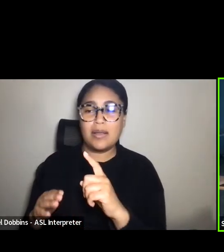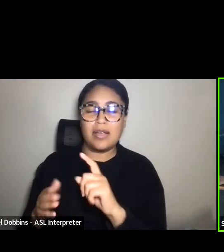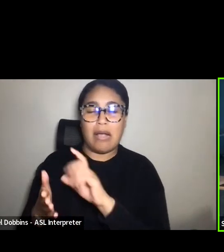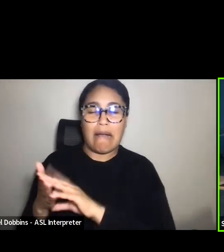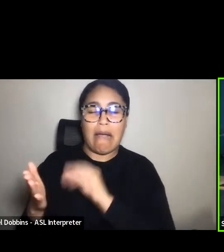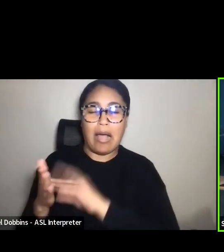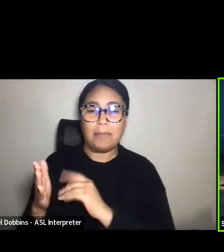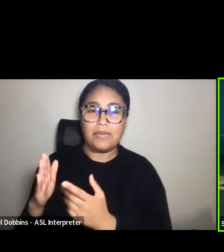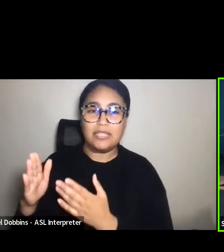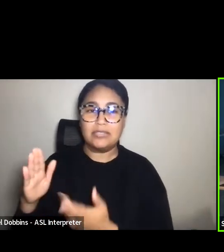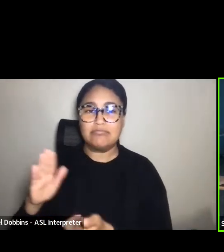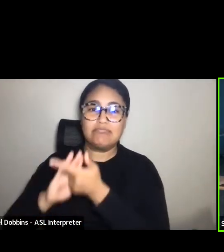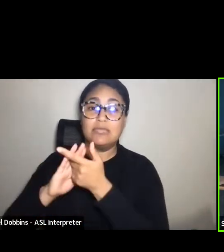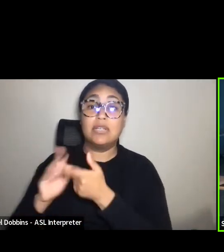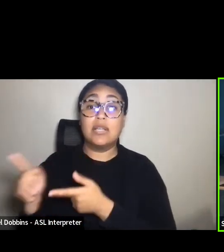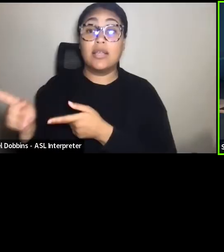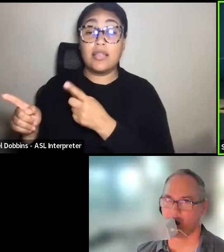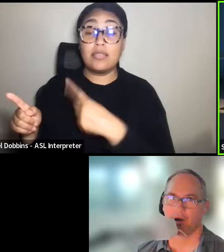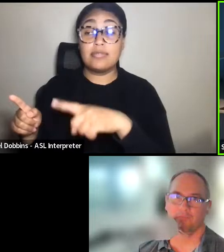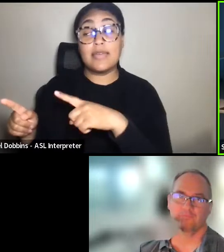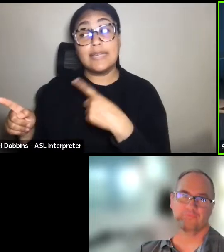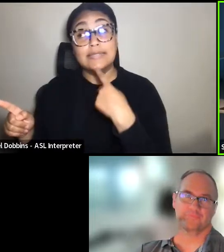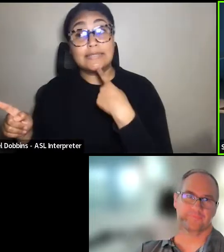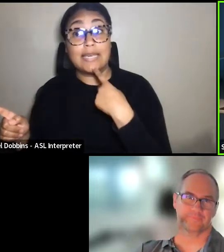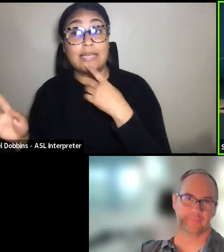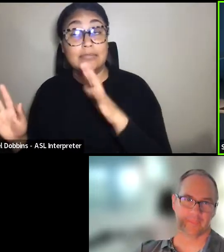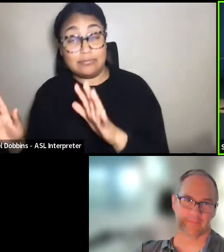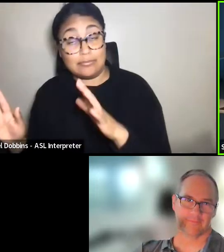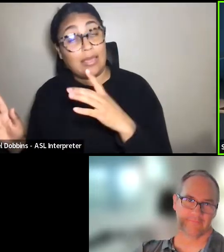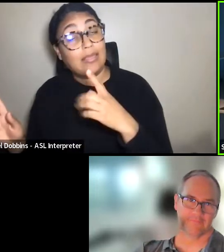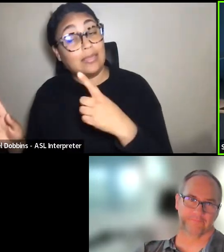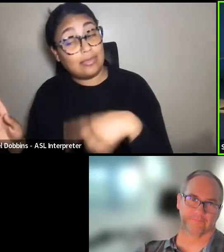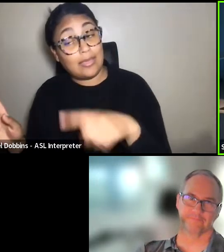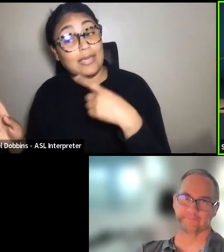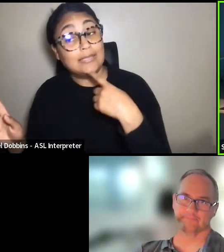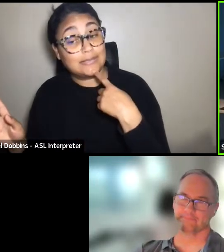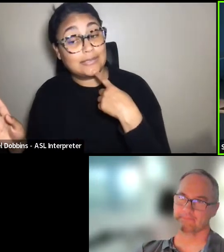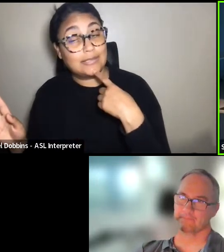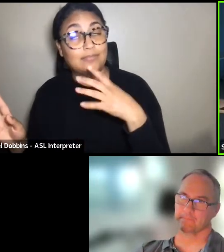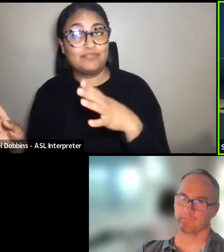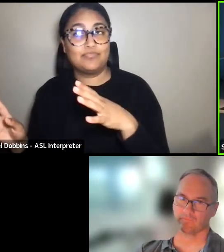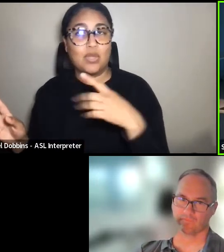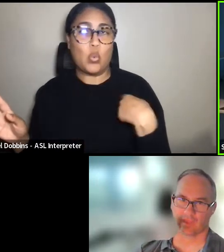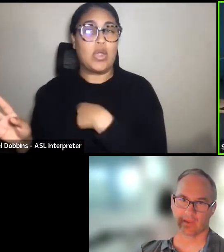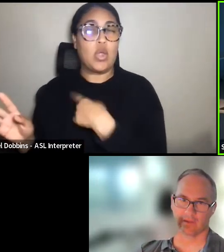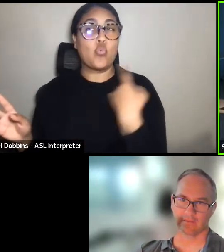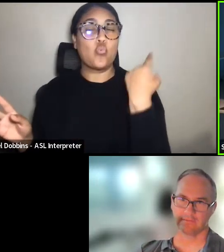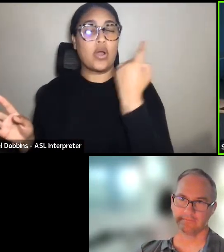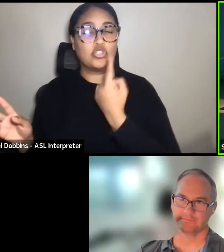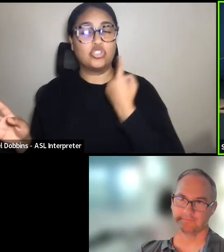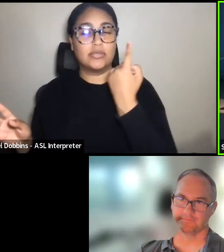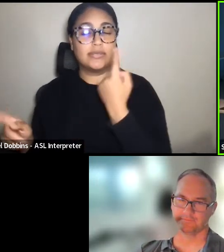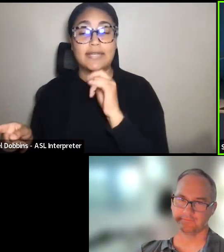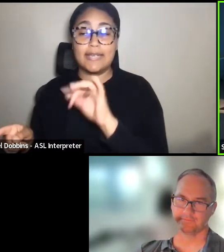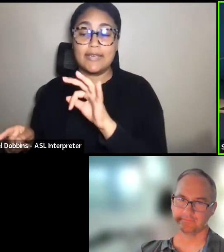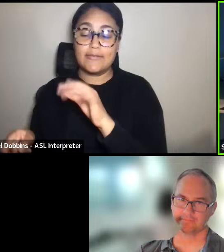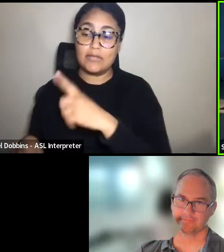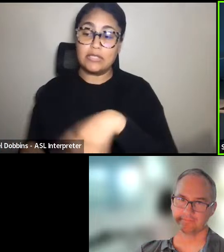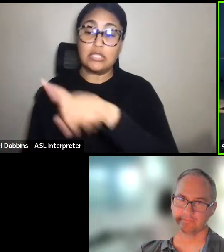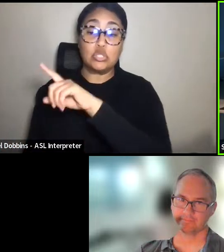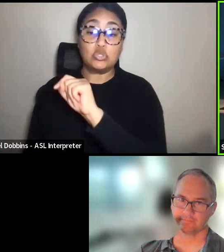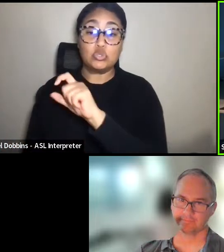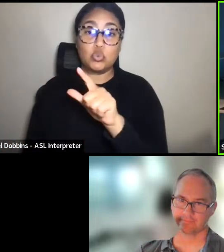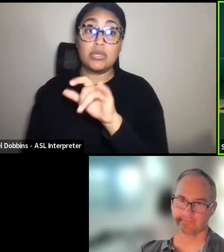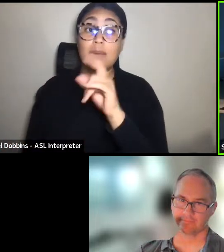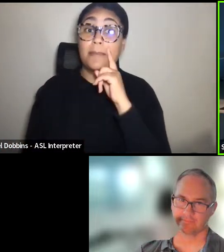do track, again, they're claiming, I think we're wondering if these tools, because kids